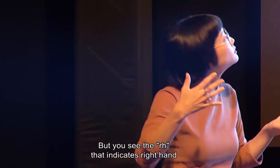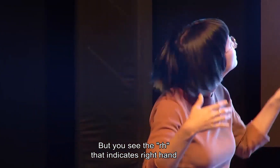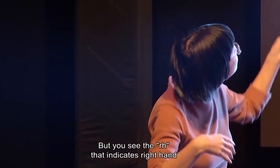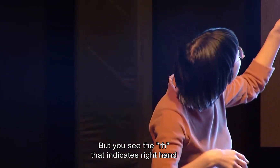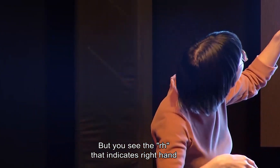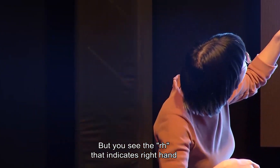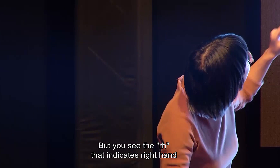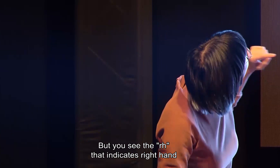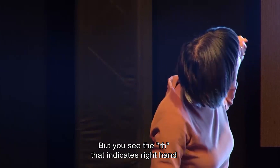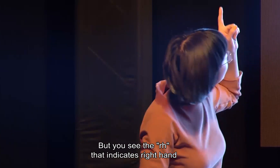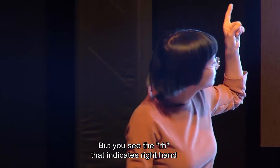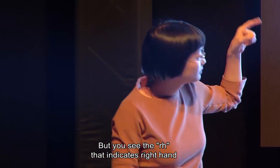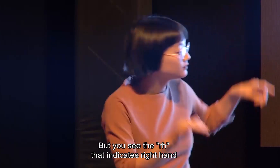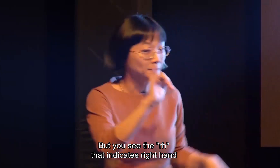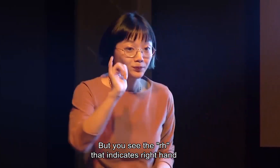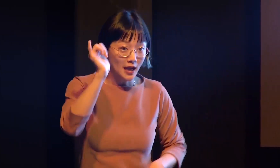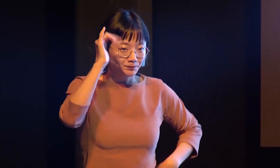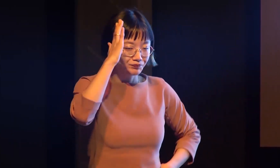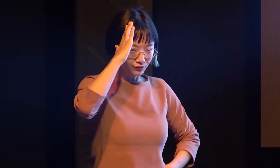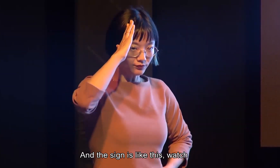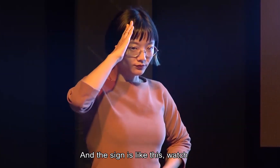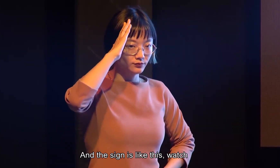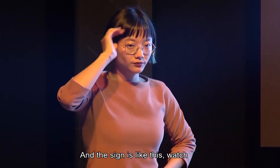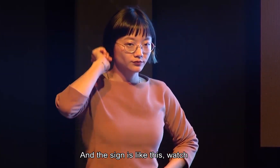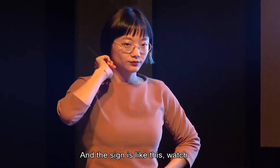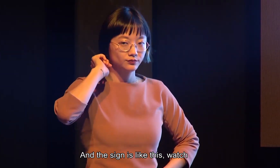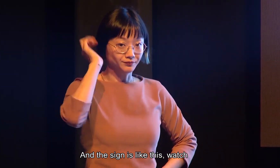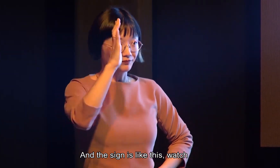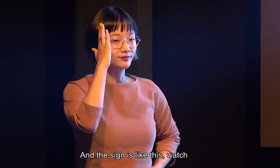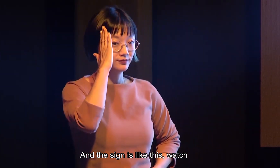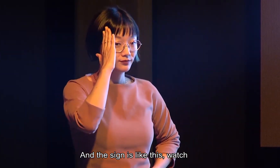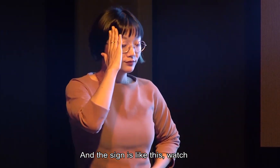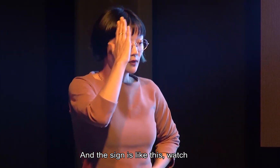that indicates right hand. And the sign is like this, watch.